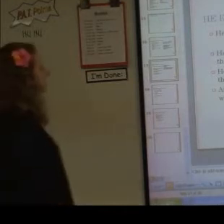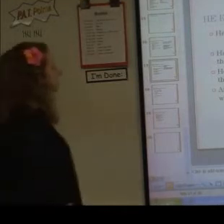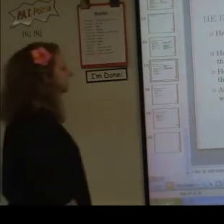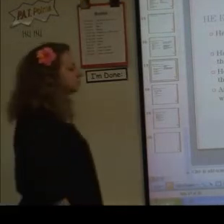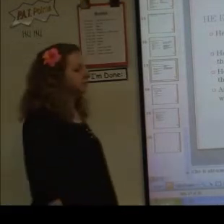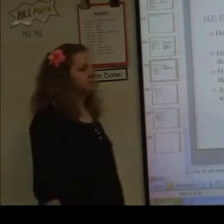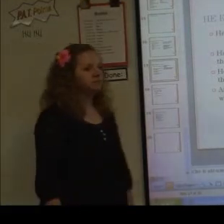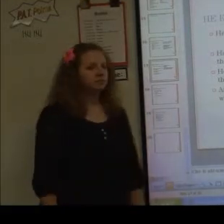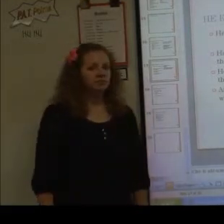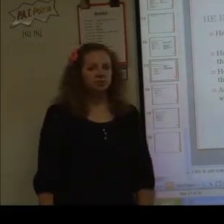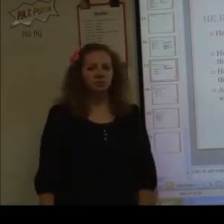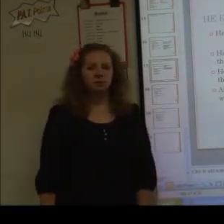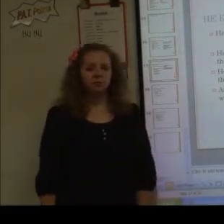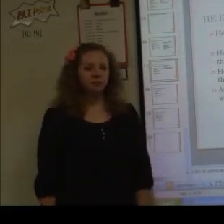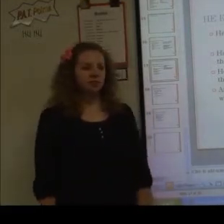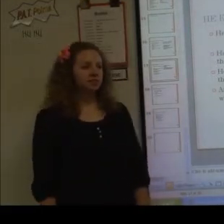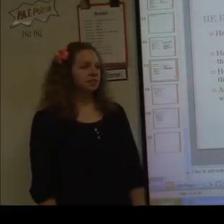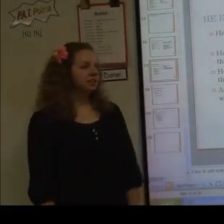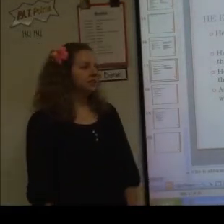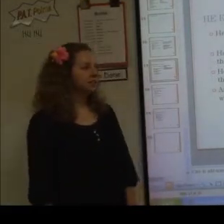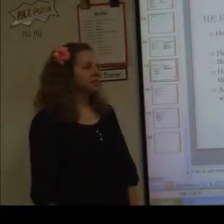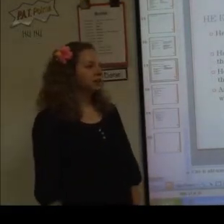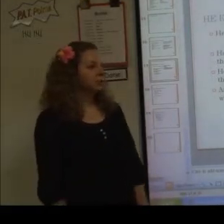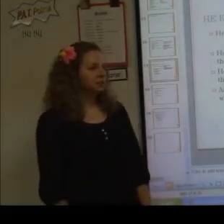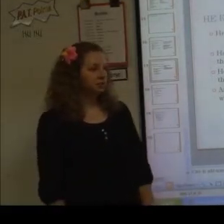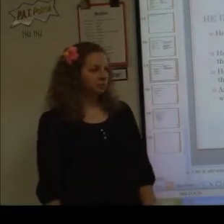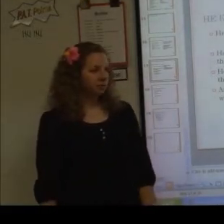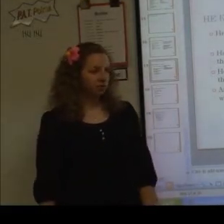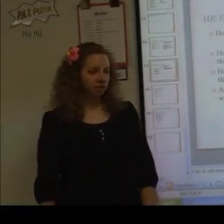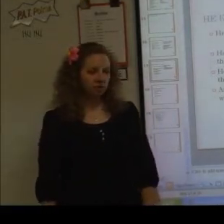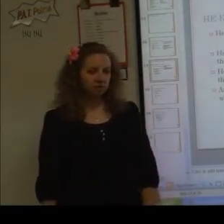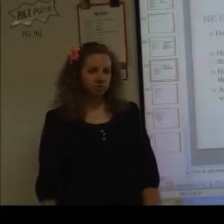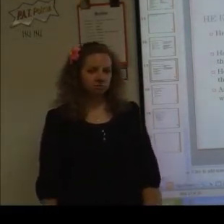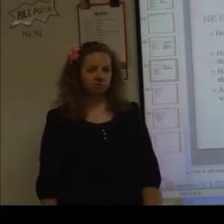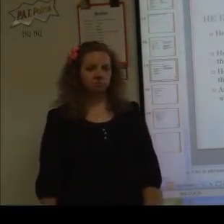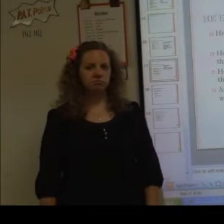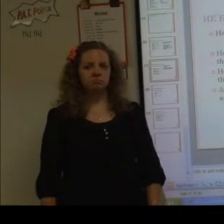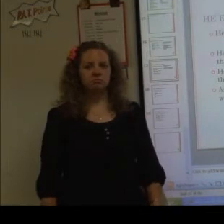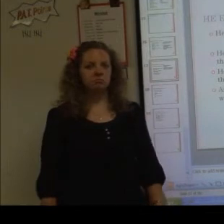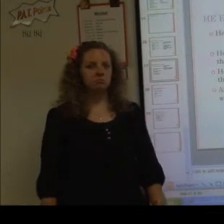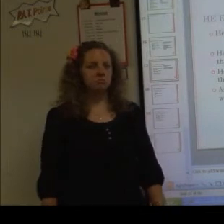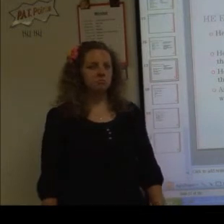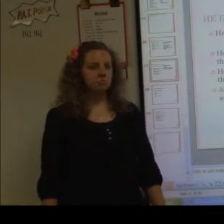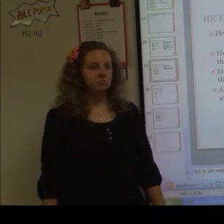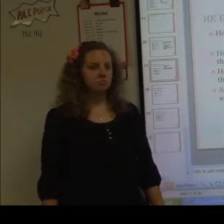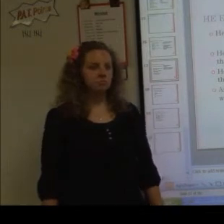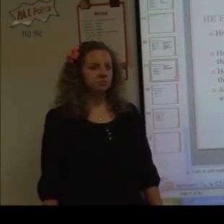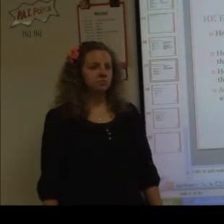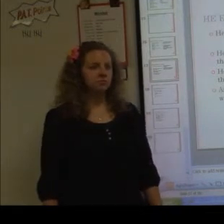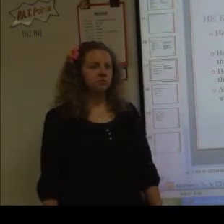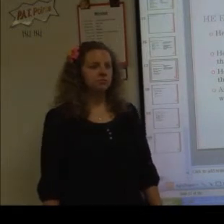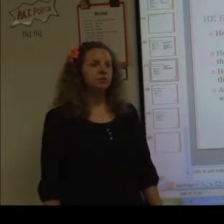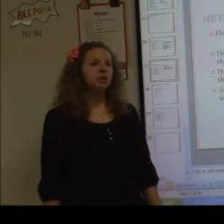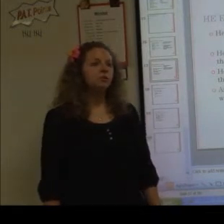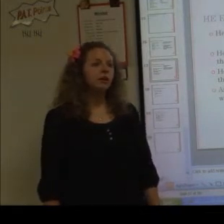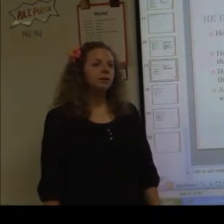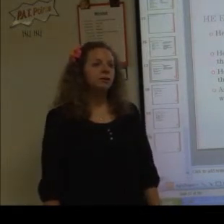falls. So the Bible says that he's acquainted with our sorrows. Or capture in a bottle? A what? A